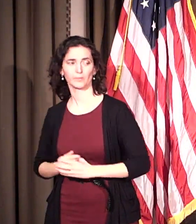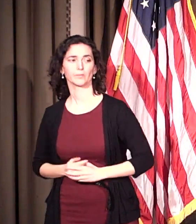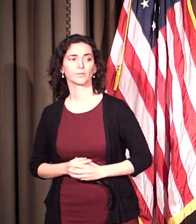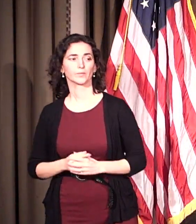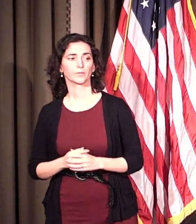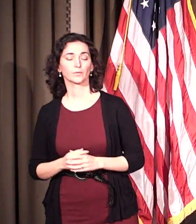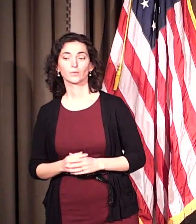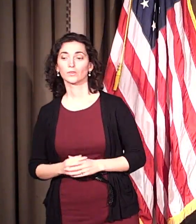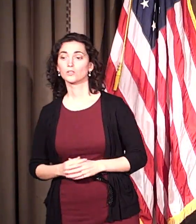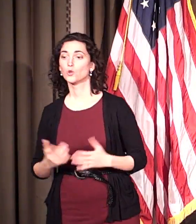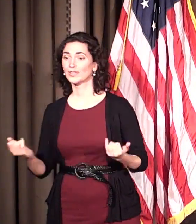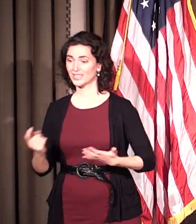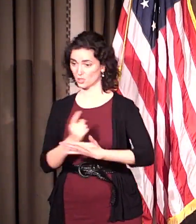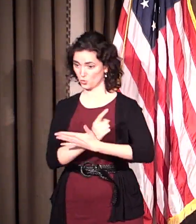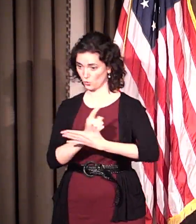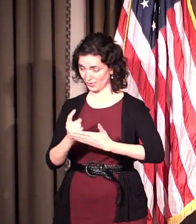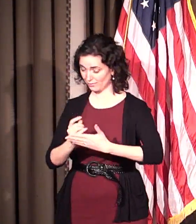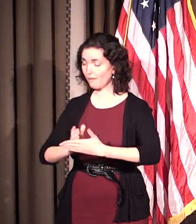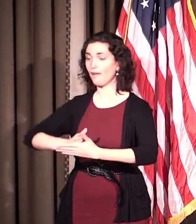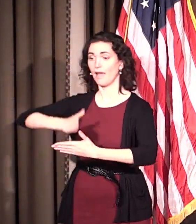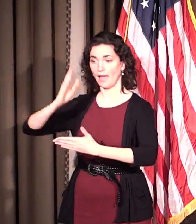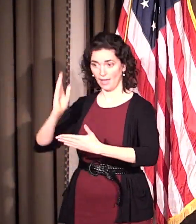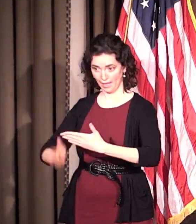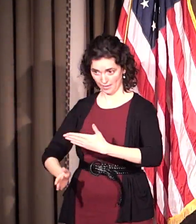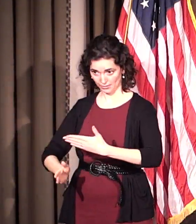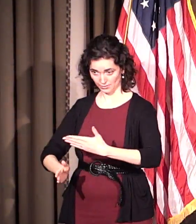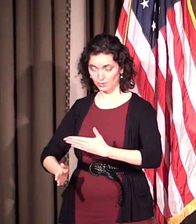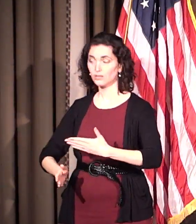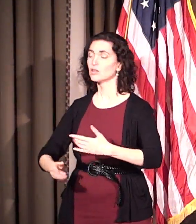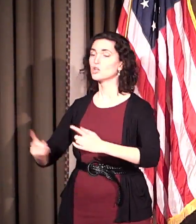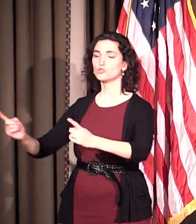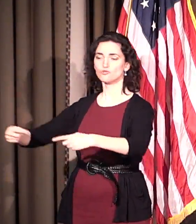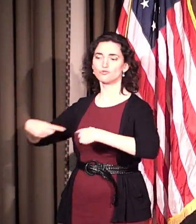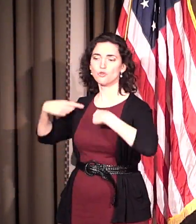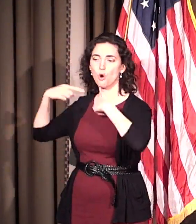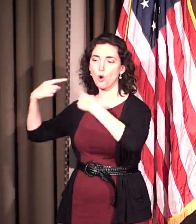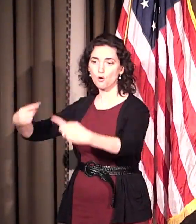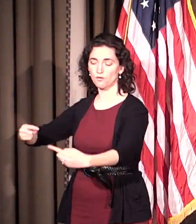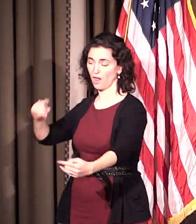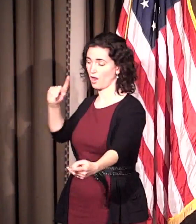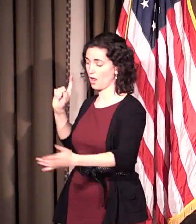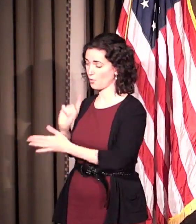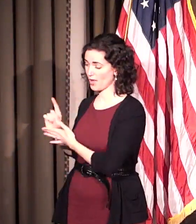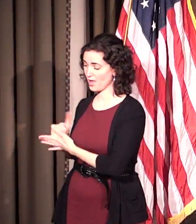week, we will have sent to us for our in-state allocation as a total of